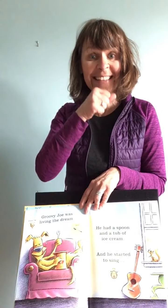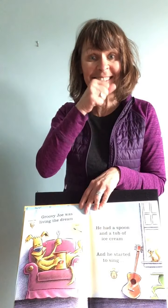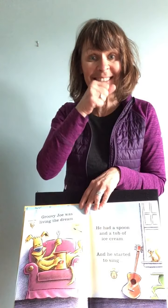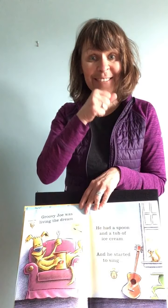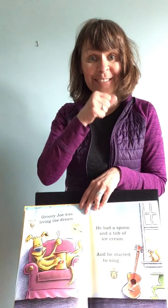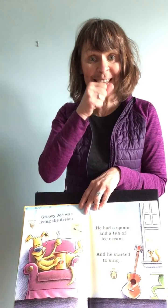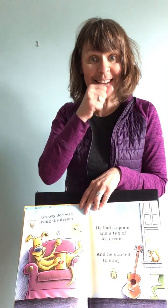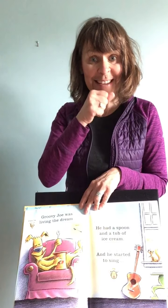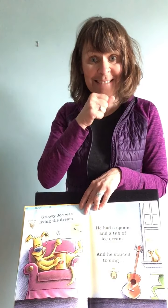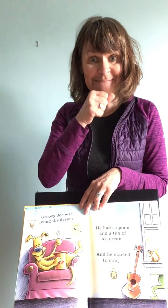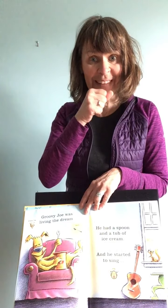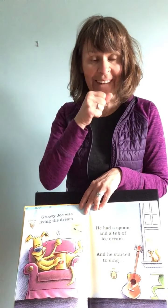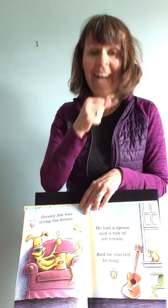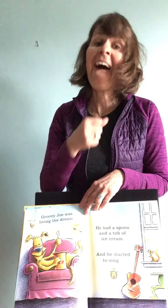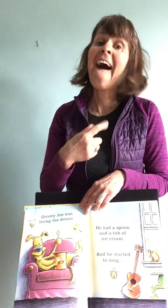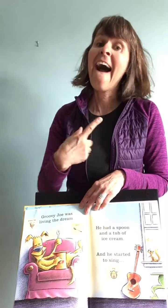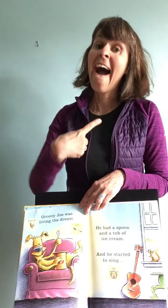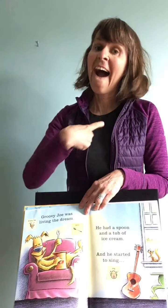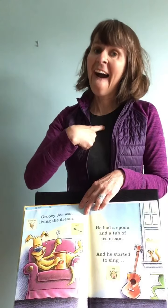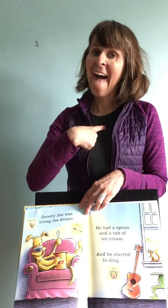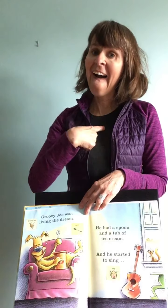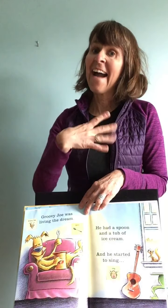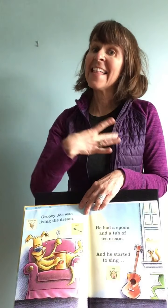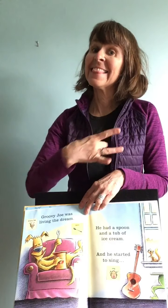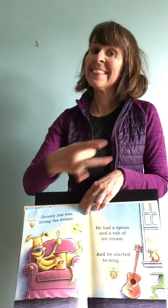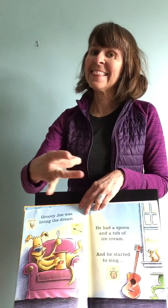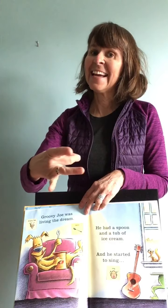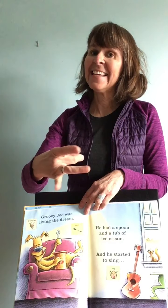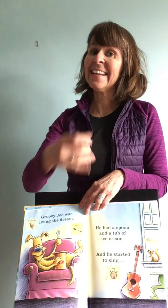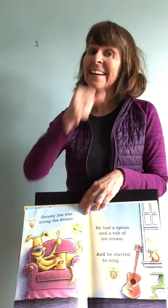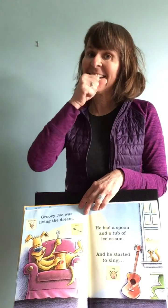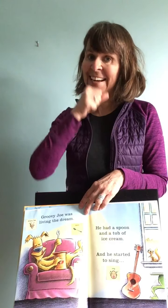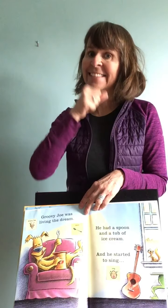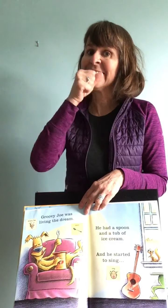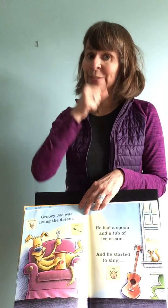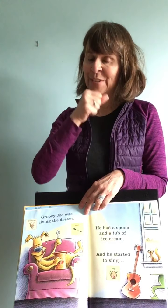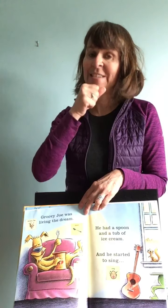ice cream. I like ice cream.